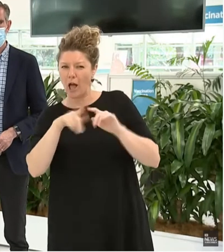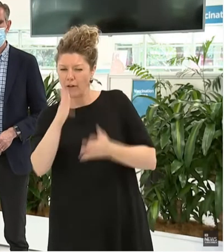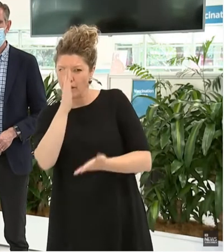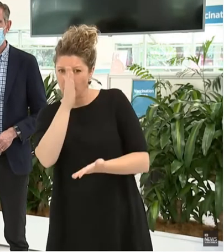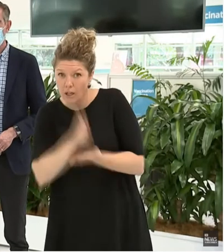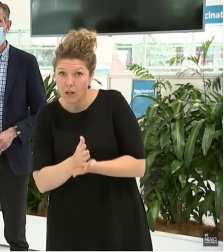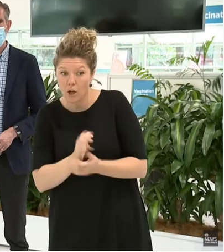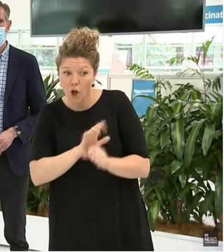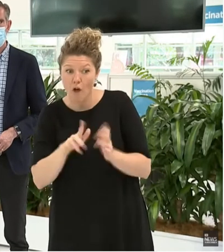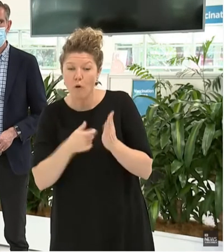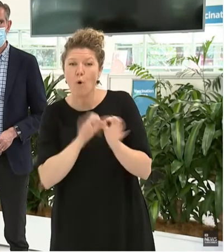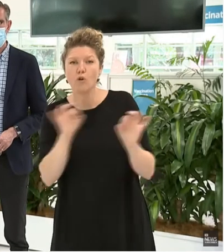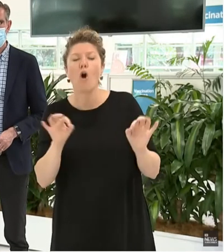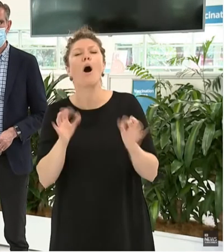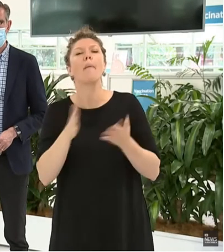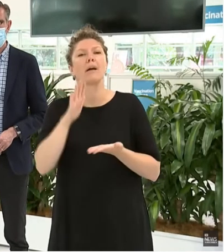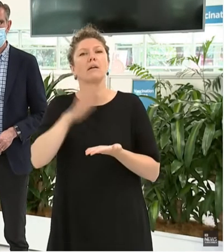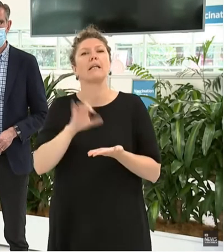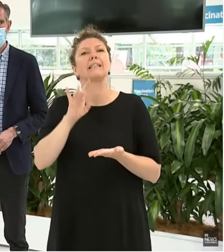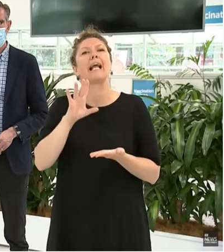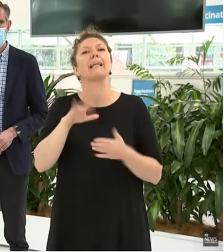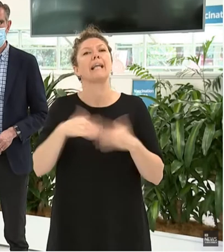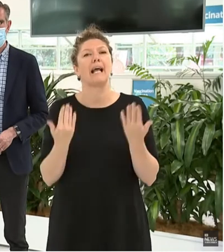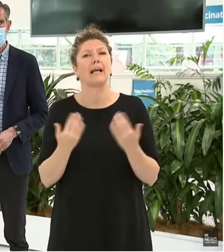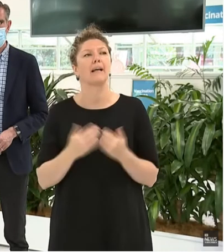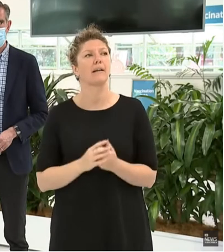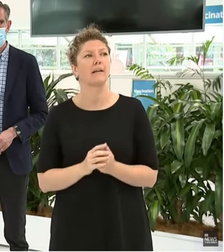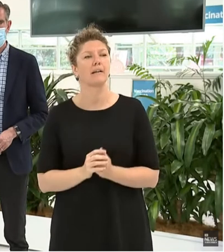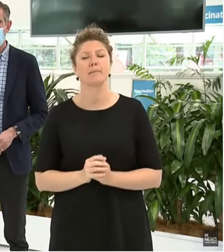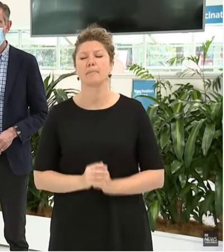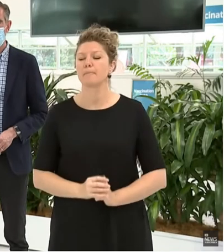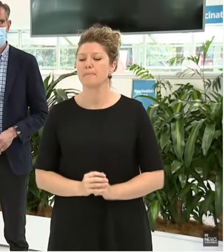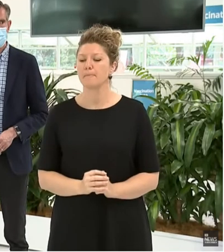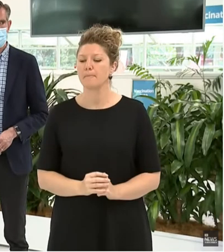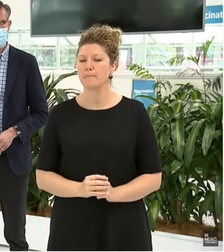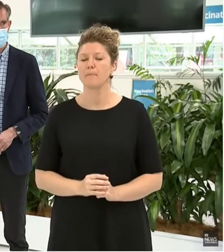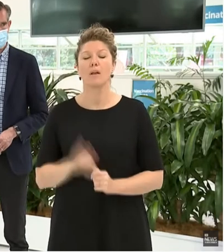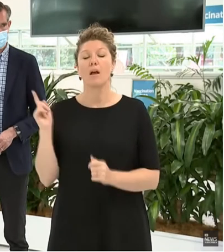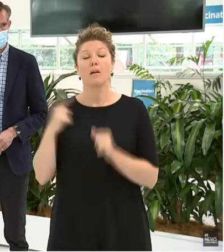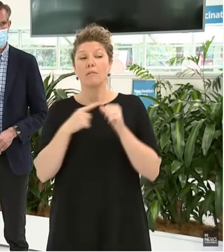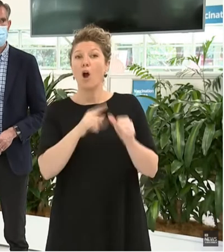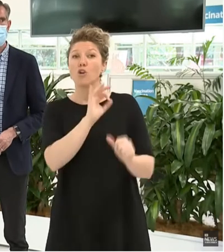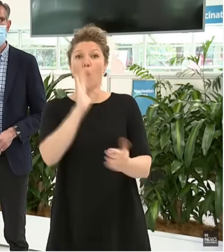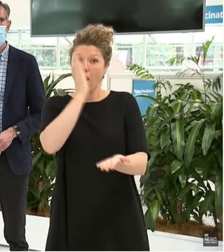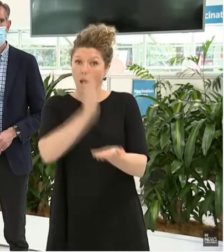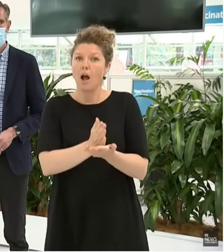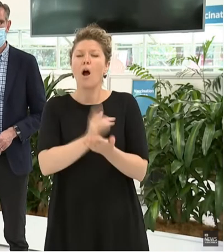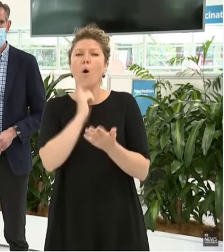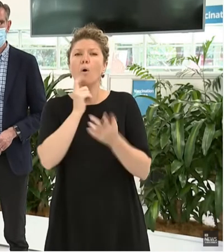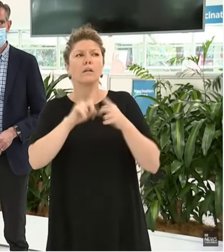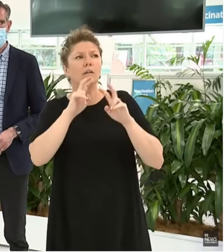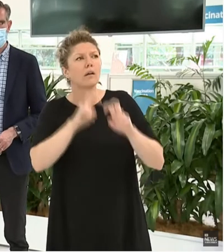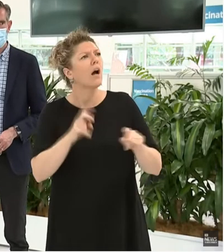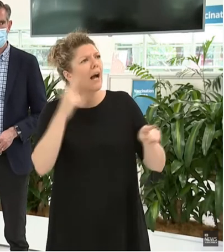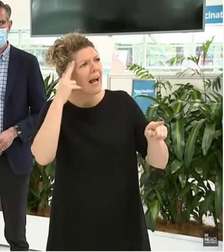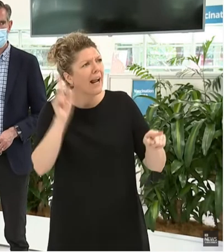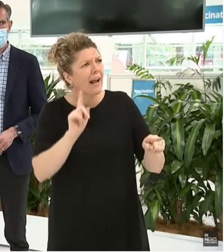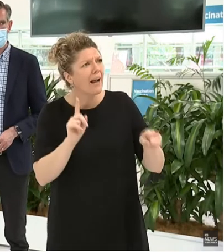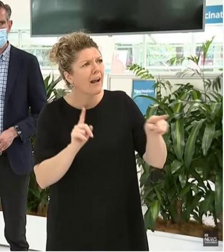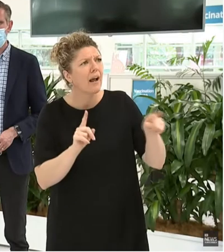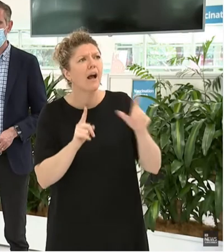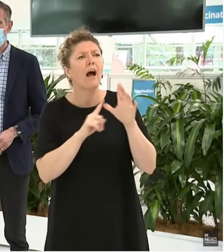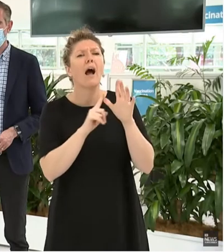position. So we're looking at that. Looking at that, not definitive at this point. Yeah. So what's your name?